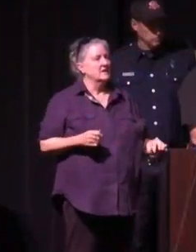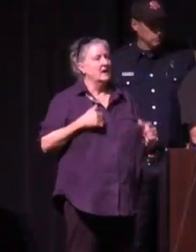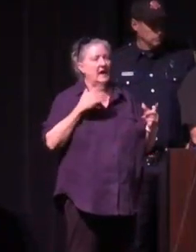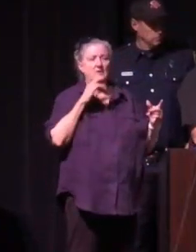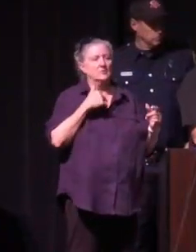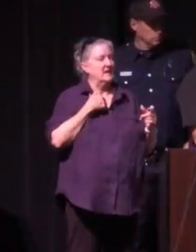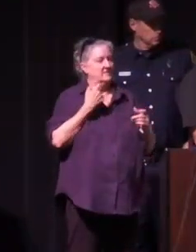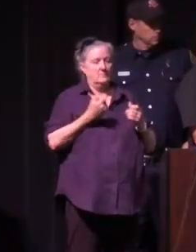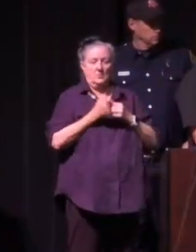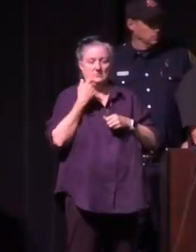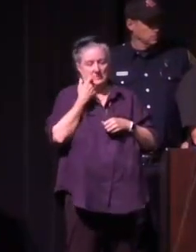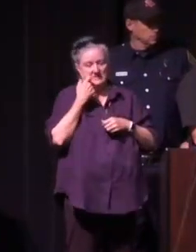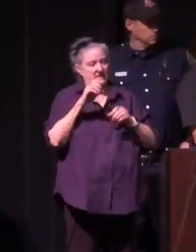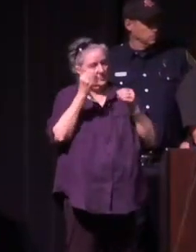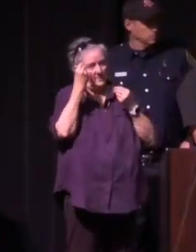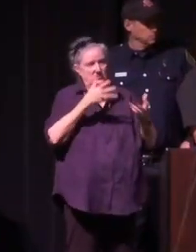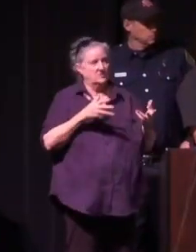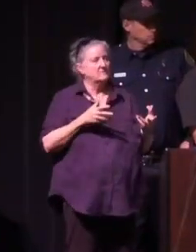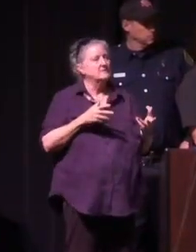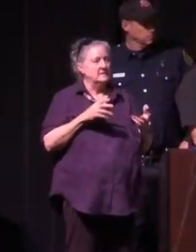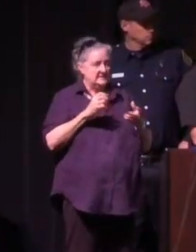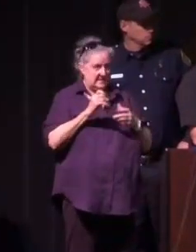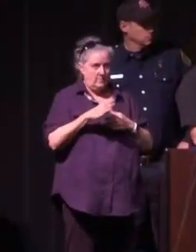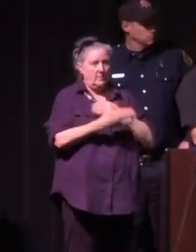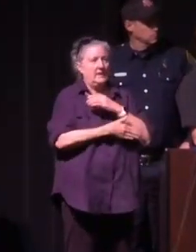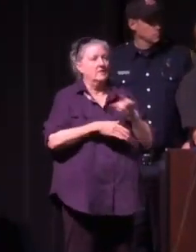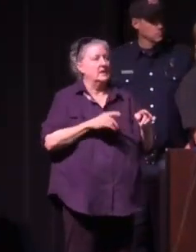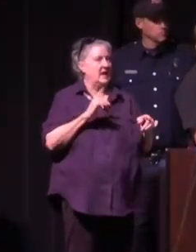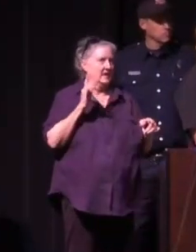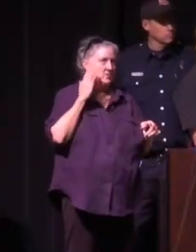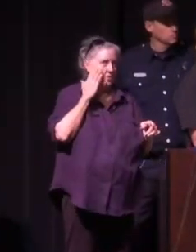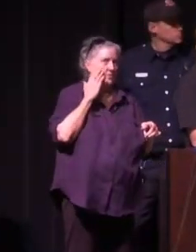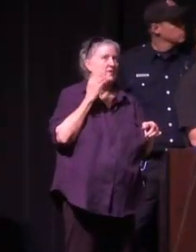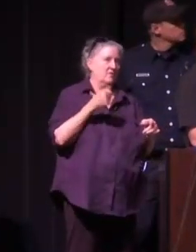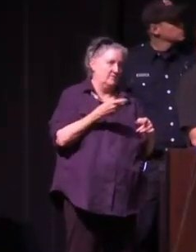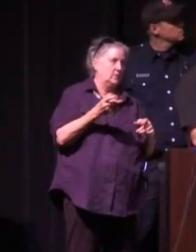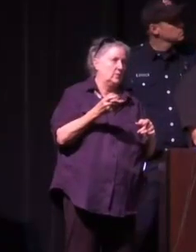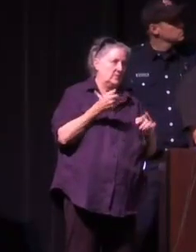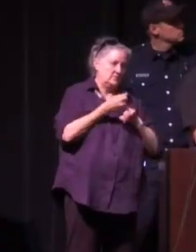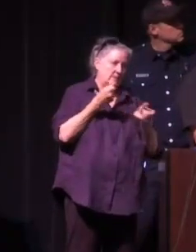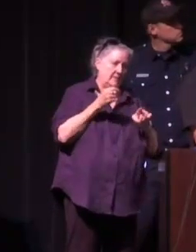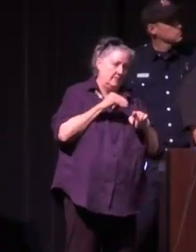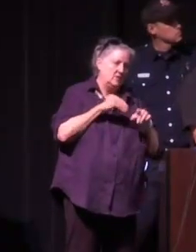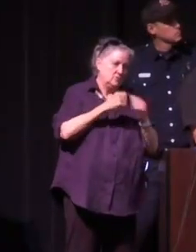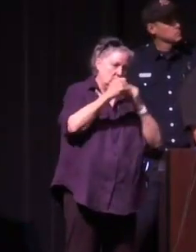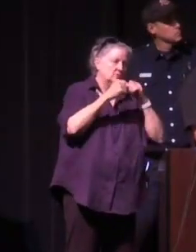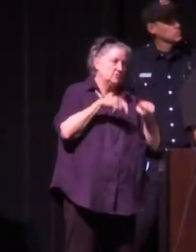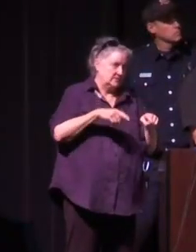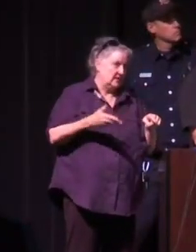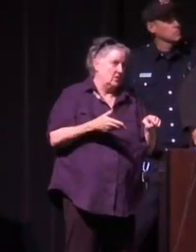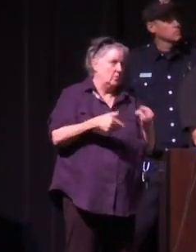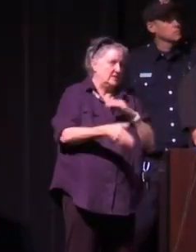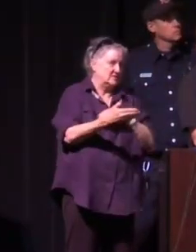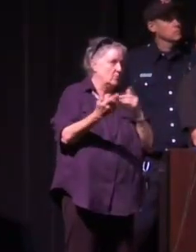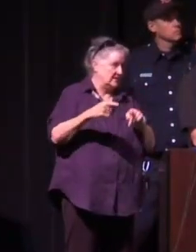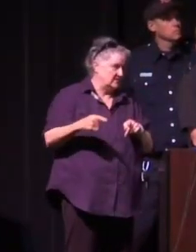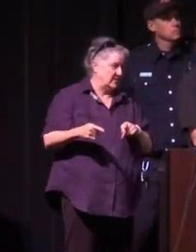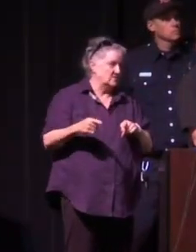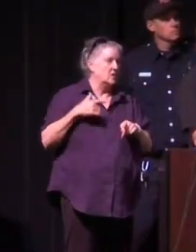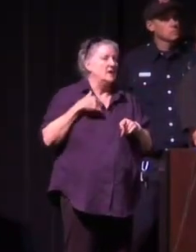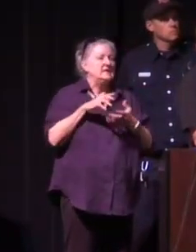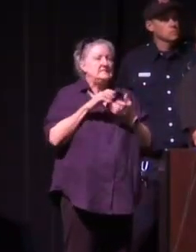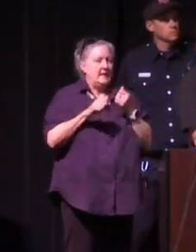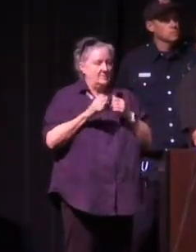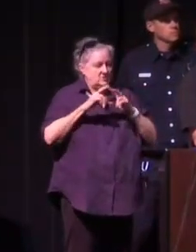I don't have the latest information on how many houses in Santa Barbara County. There has been some impact to structures with this morning's events, and we have